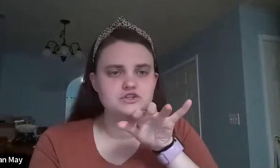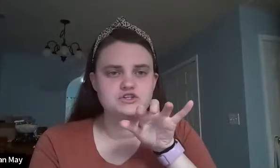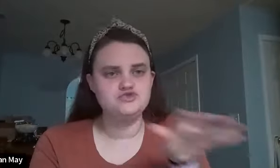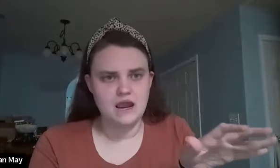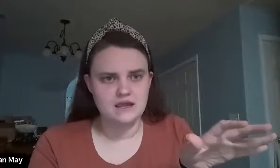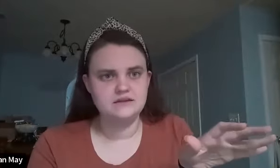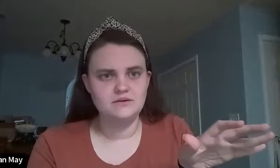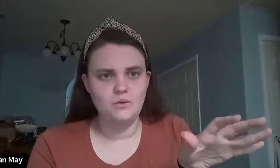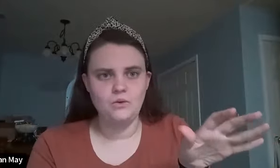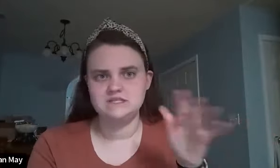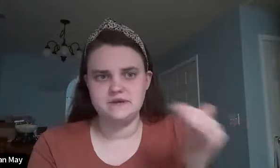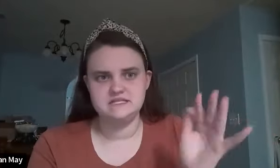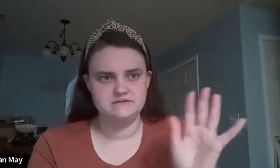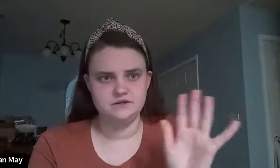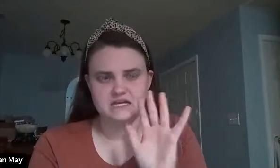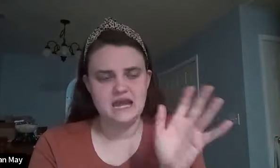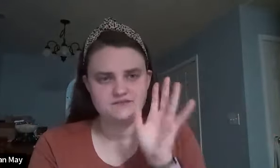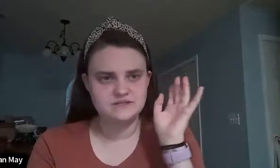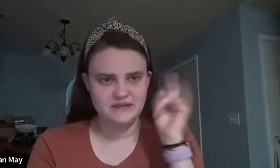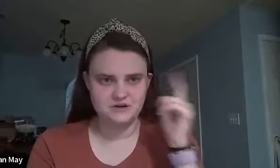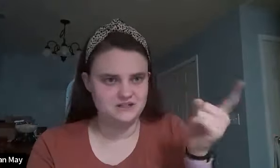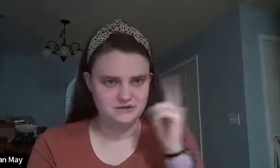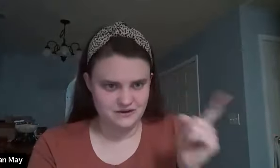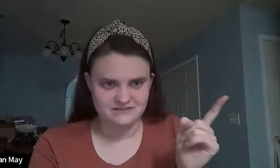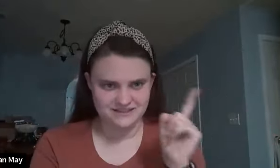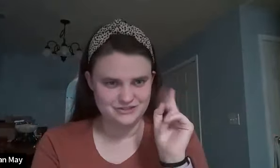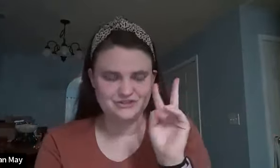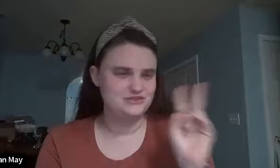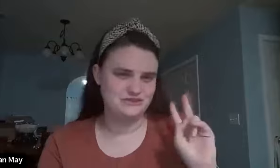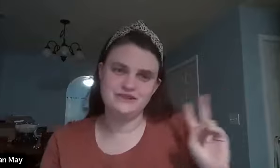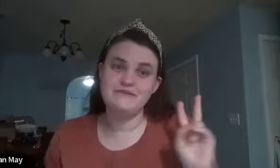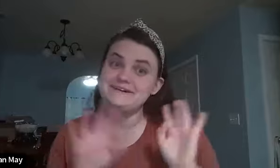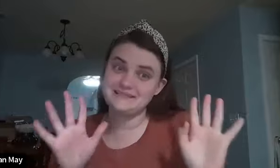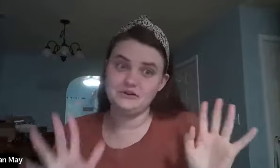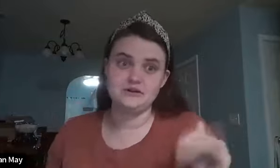do dragon or spicy first. I have to always make sure I do it correctly because they're very similar,